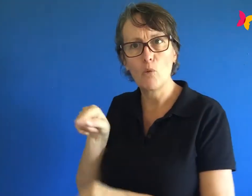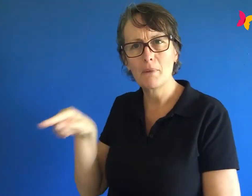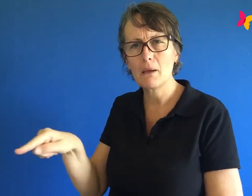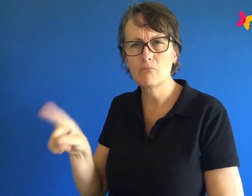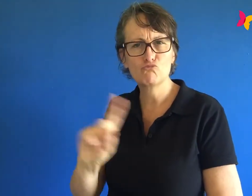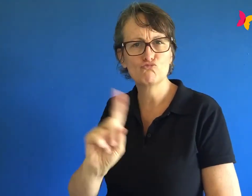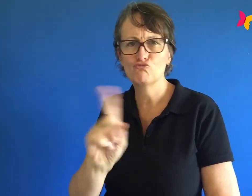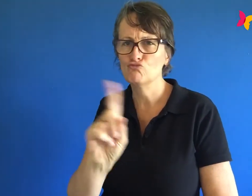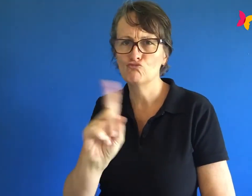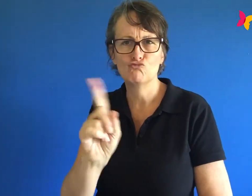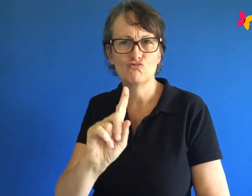Like ever.